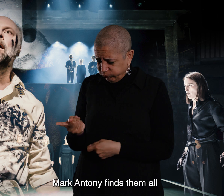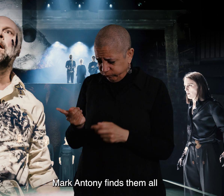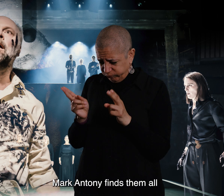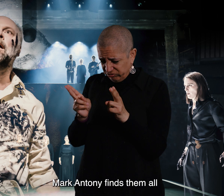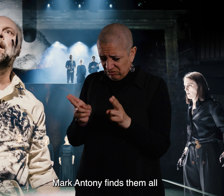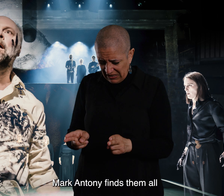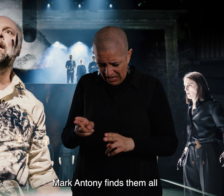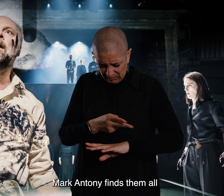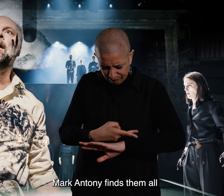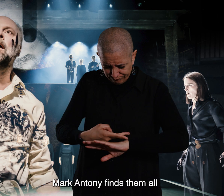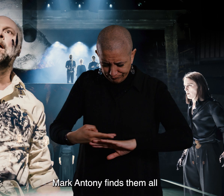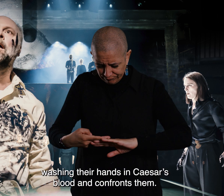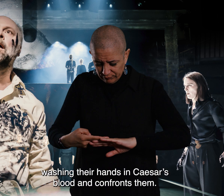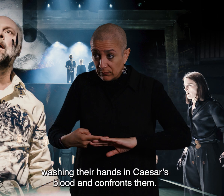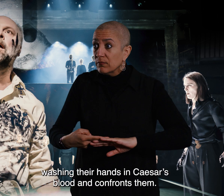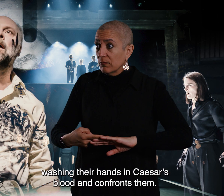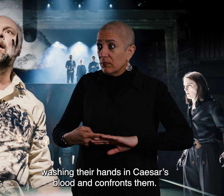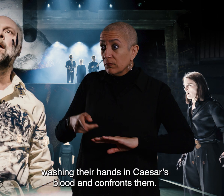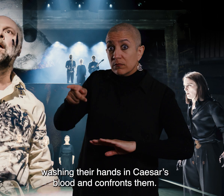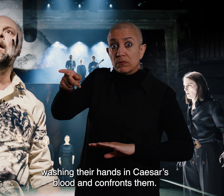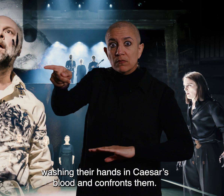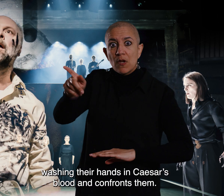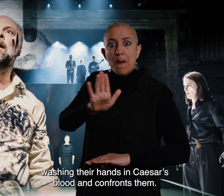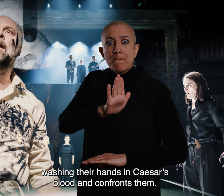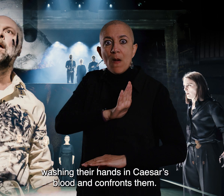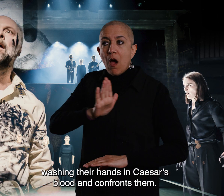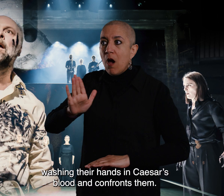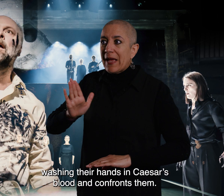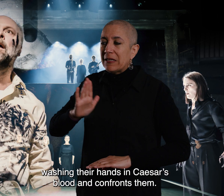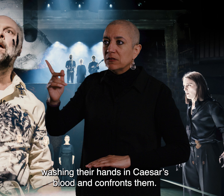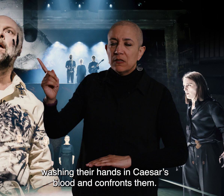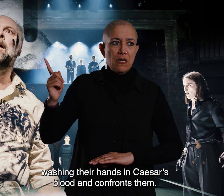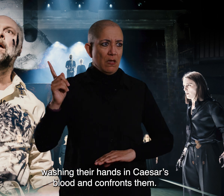Mark Antony finds them all washing their hands in Caesar's blood and confronts them.